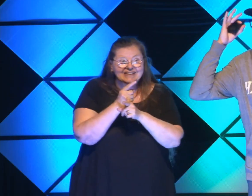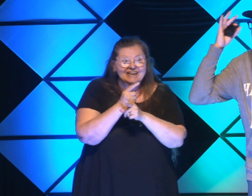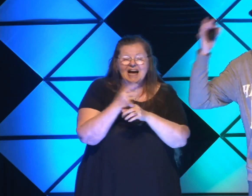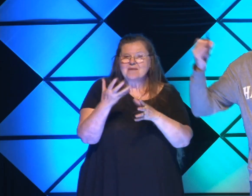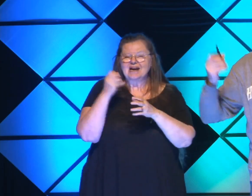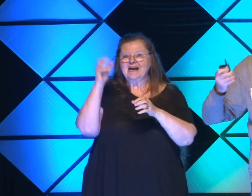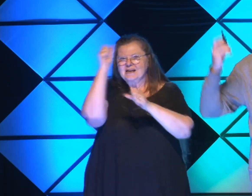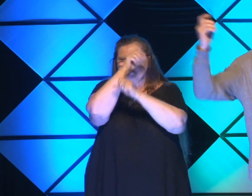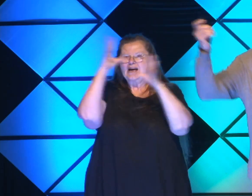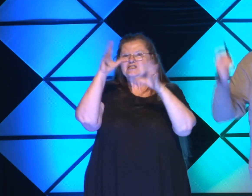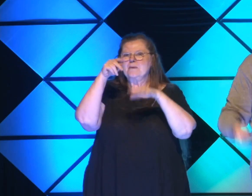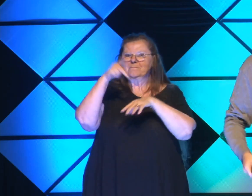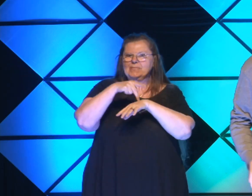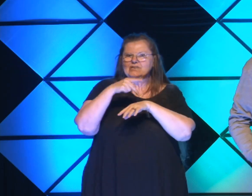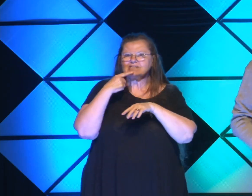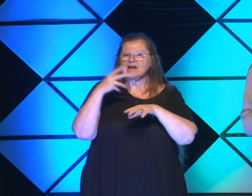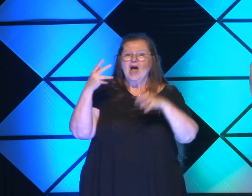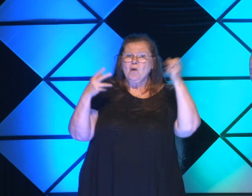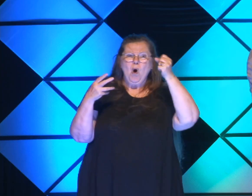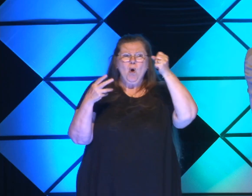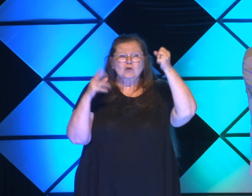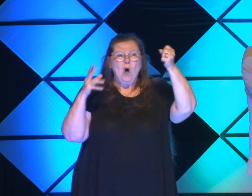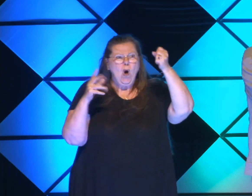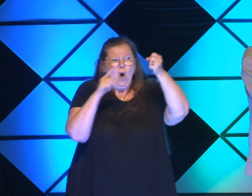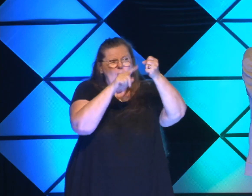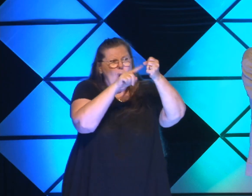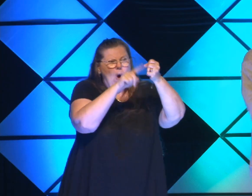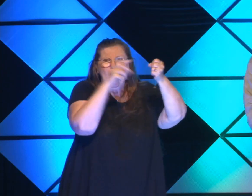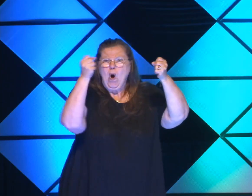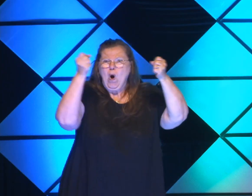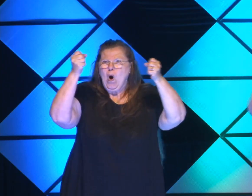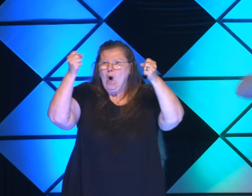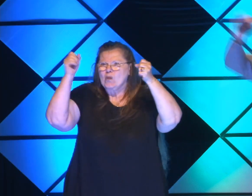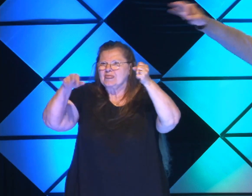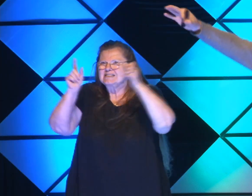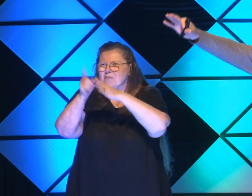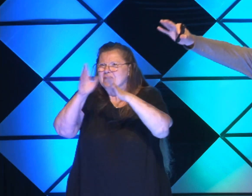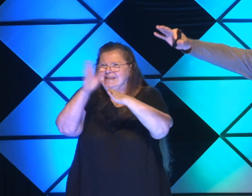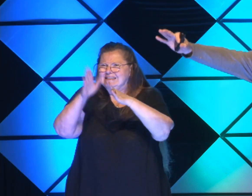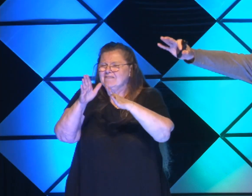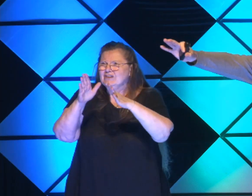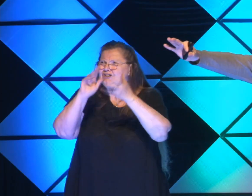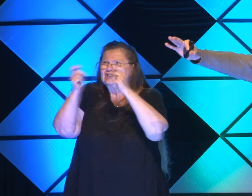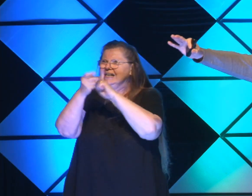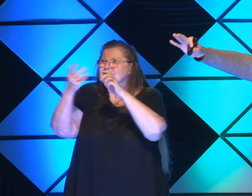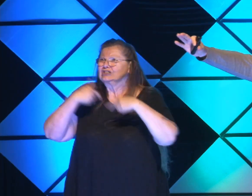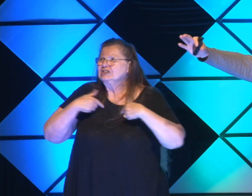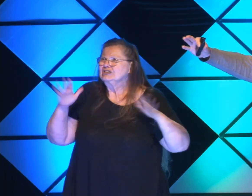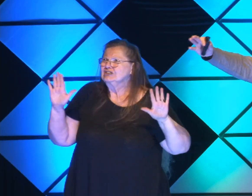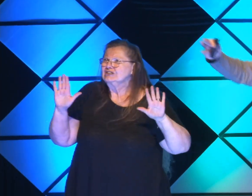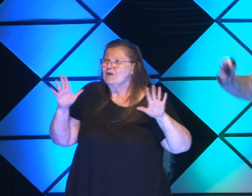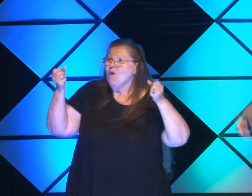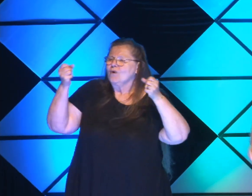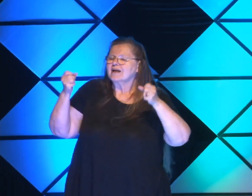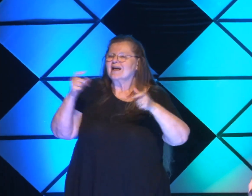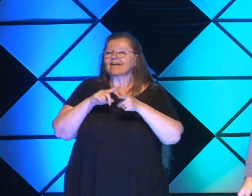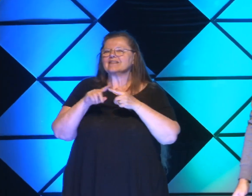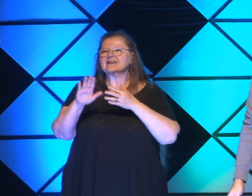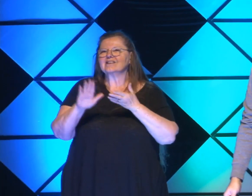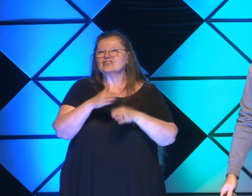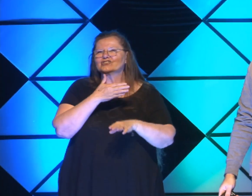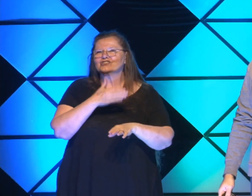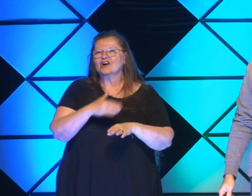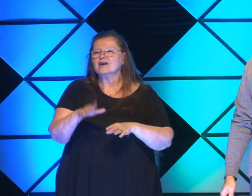can just imagine Peter saying, I could just hold on. I could hold on to who I am in this moment and never let you change me. But then the song says,